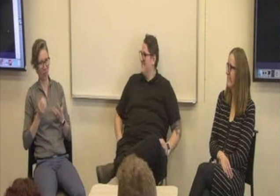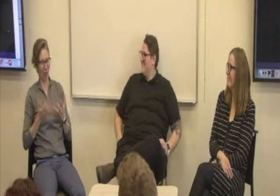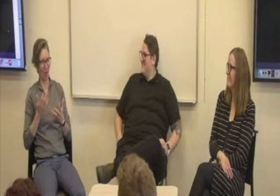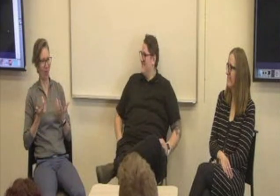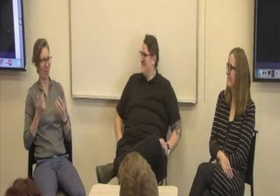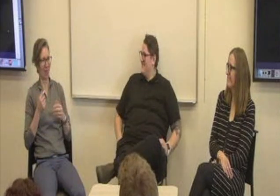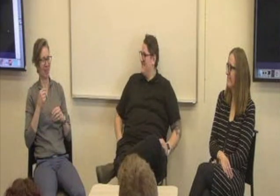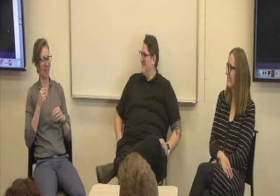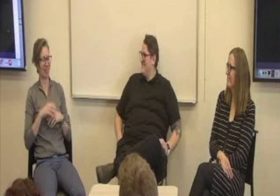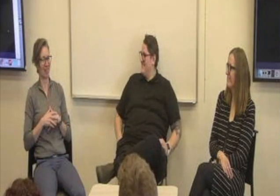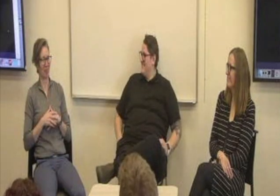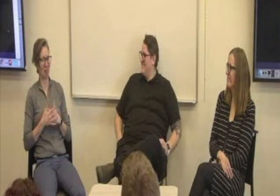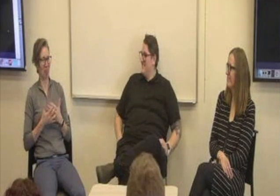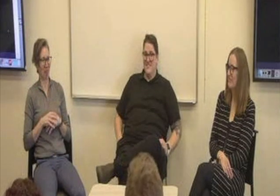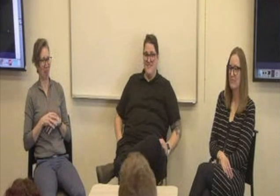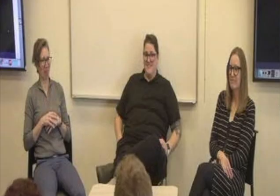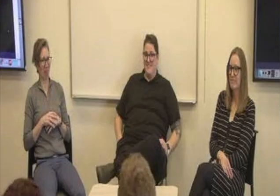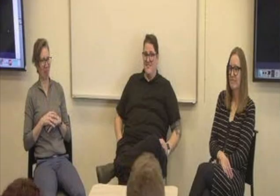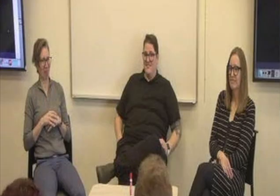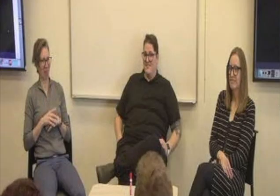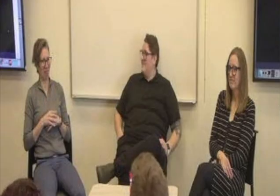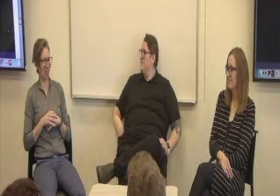I mean, both work.